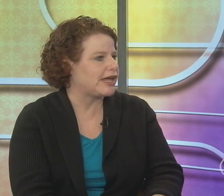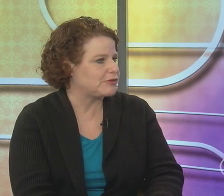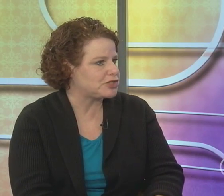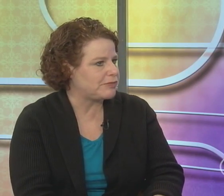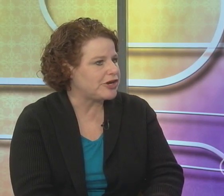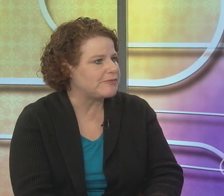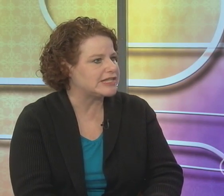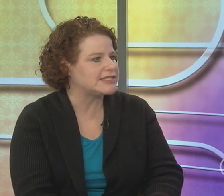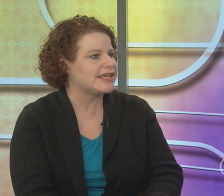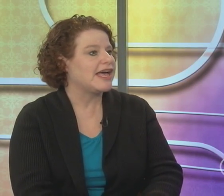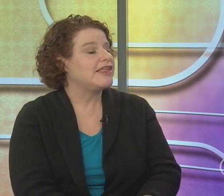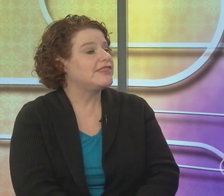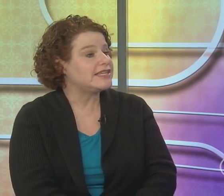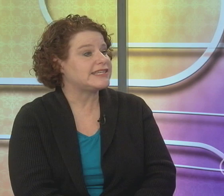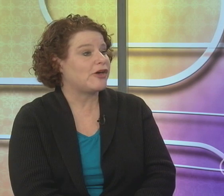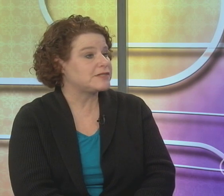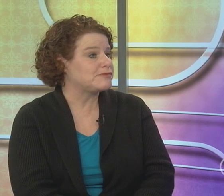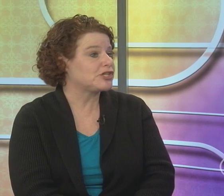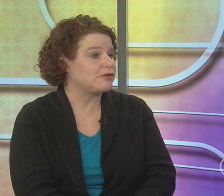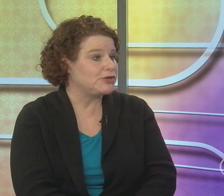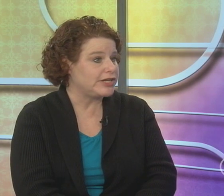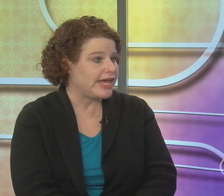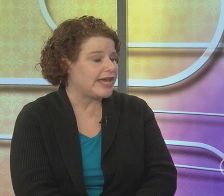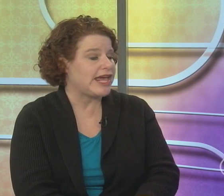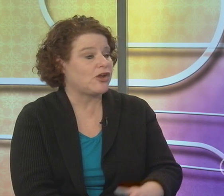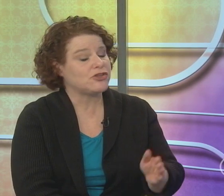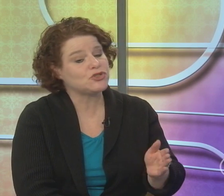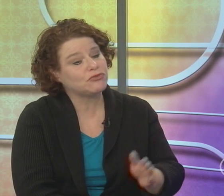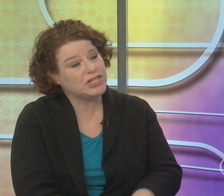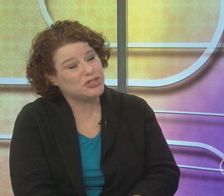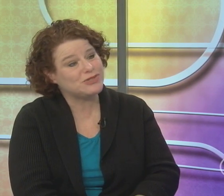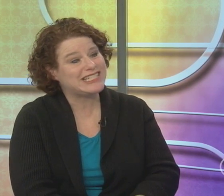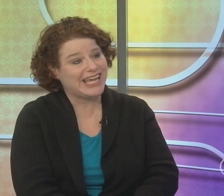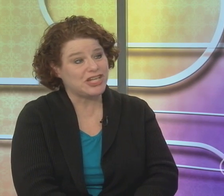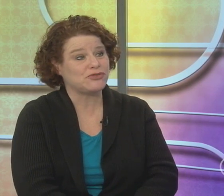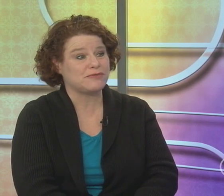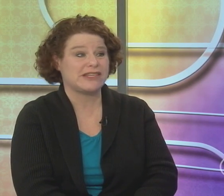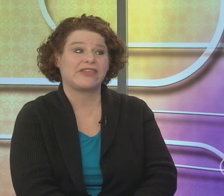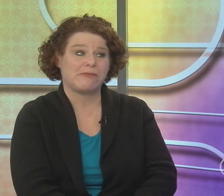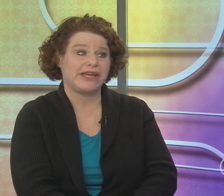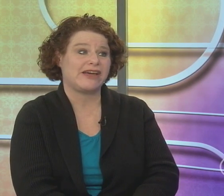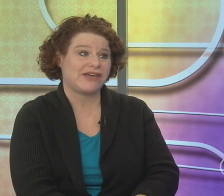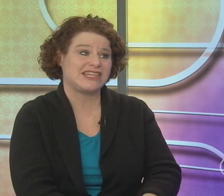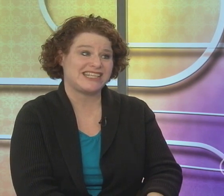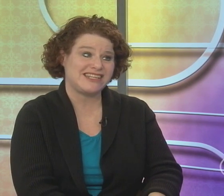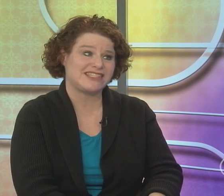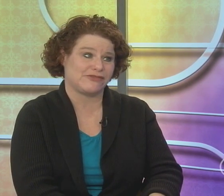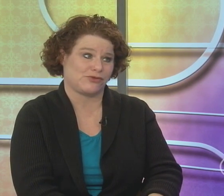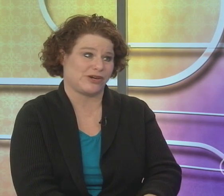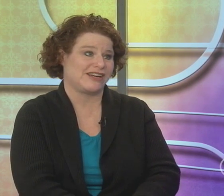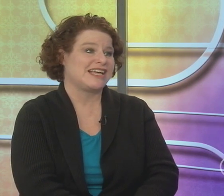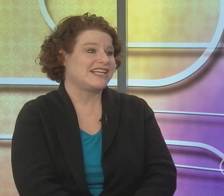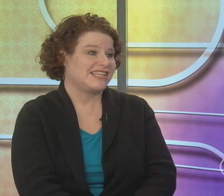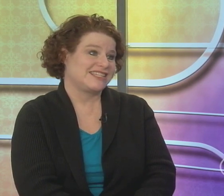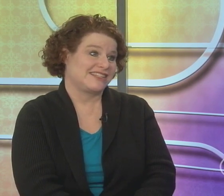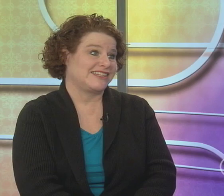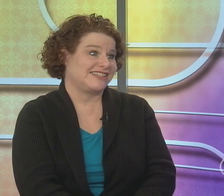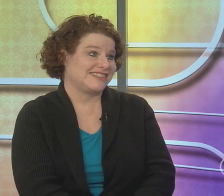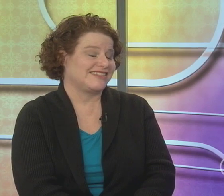language impairments, this helps them to communicate and also to reduce tantrums that they might have had a tendency for. Okay, so how do